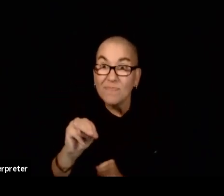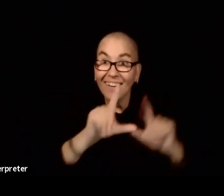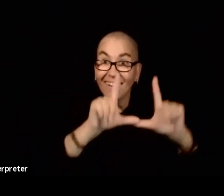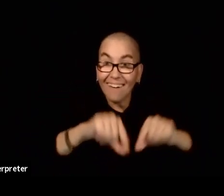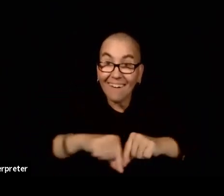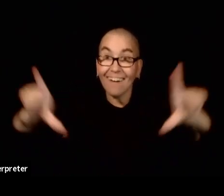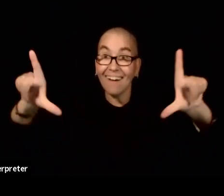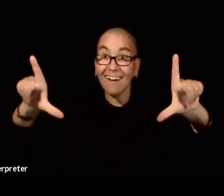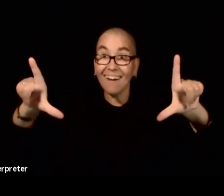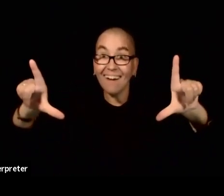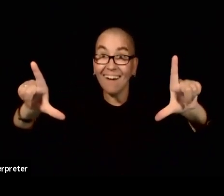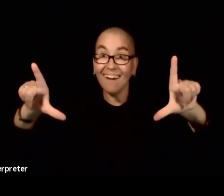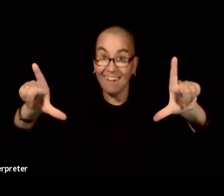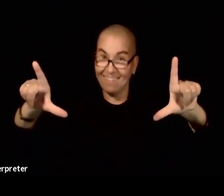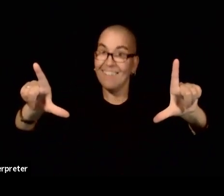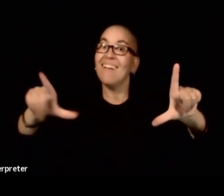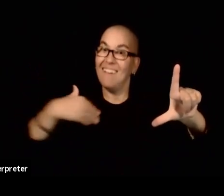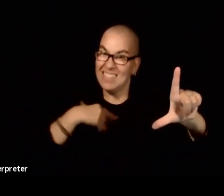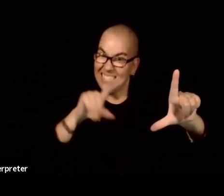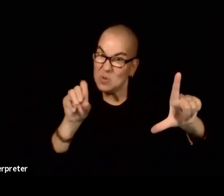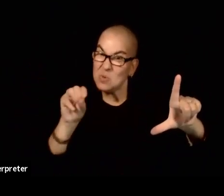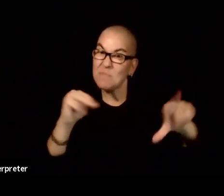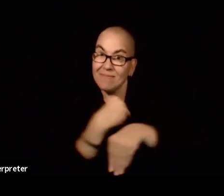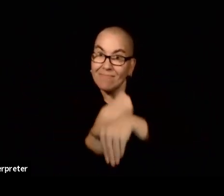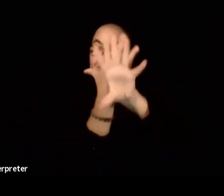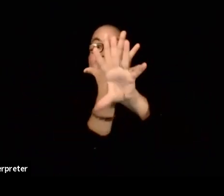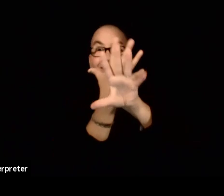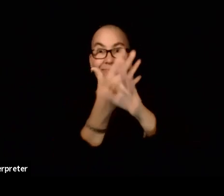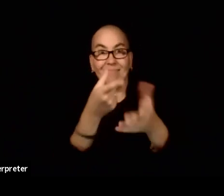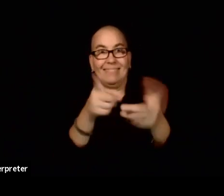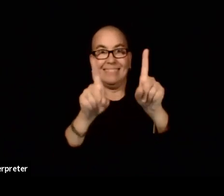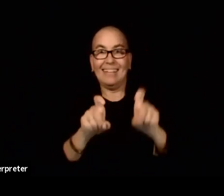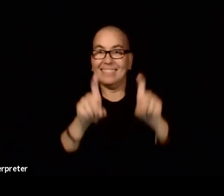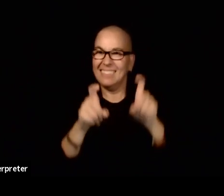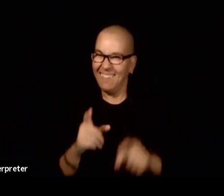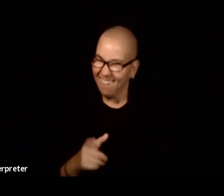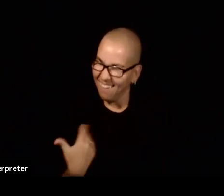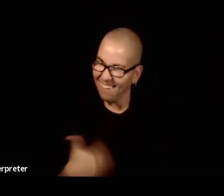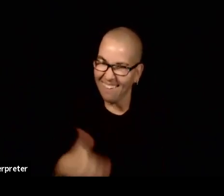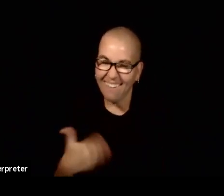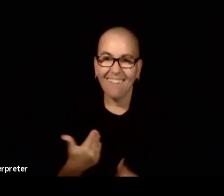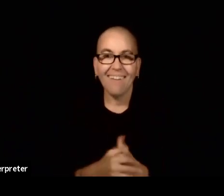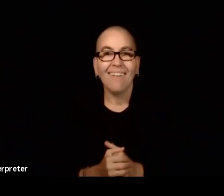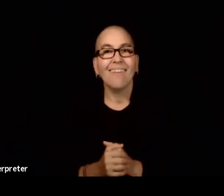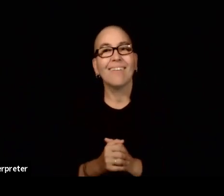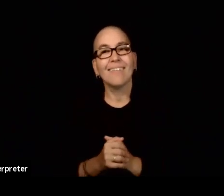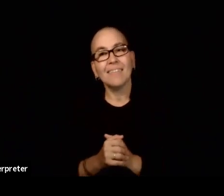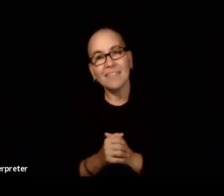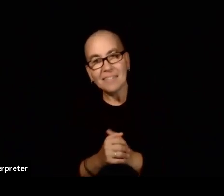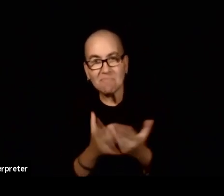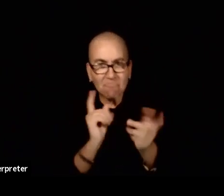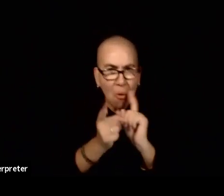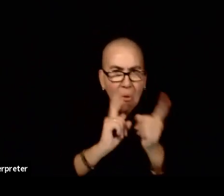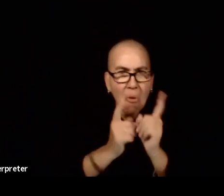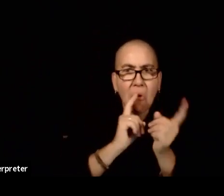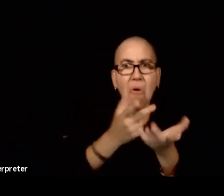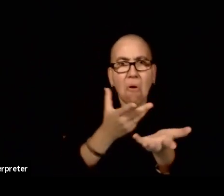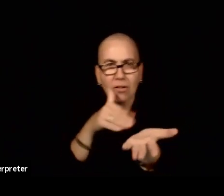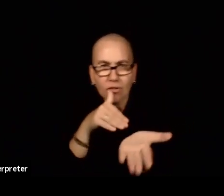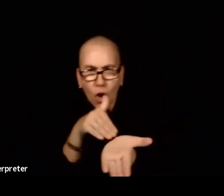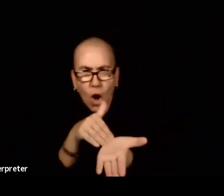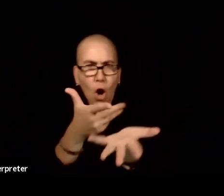the accuracy of the sample, if you will, has got some oversight to it, which again just is